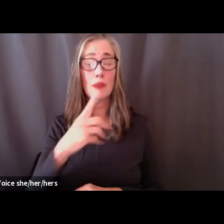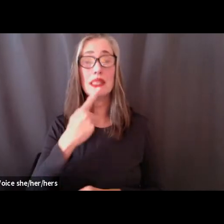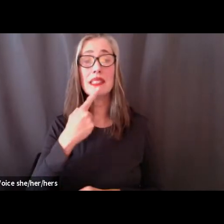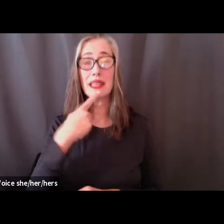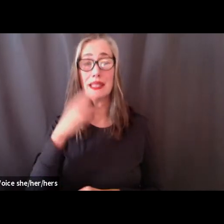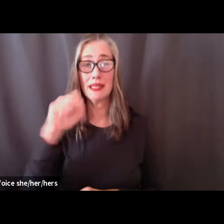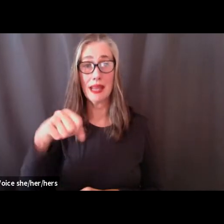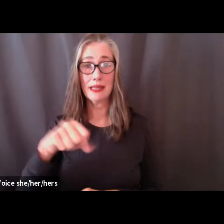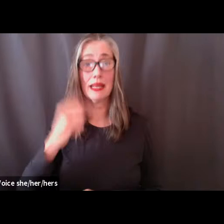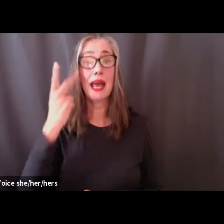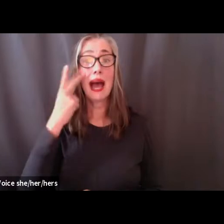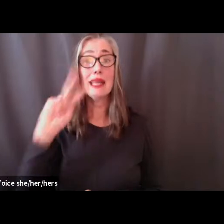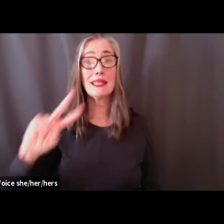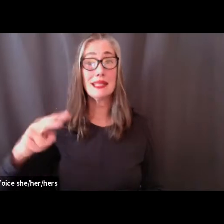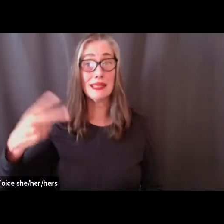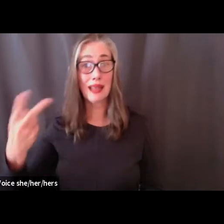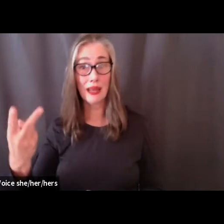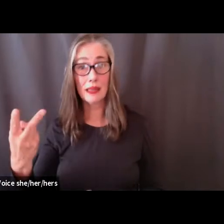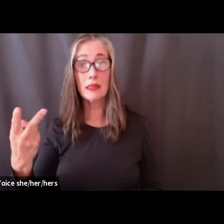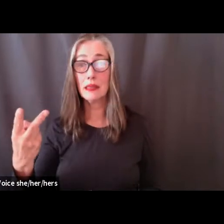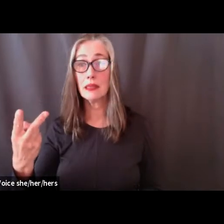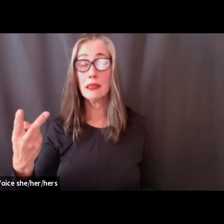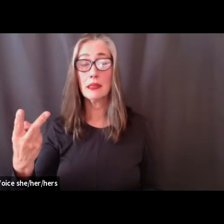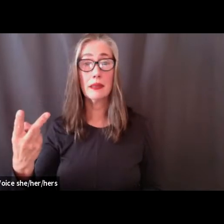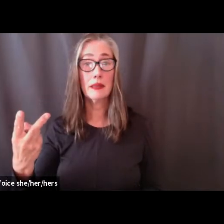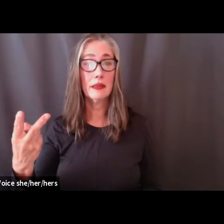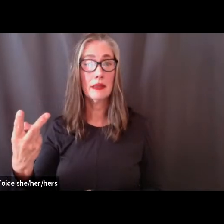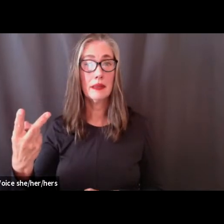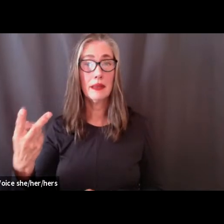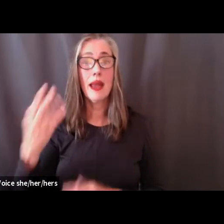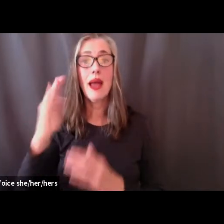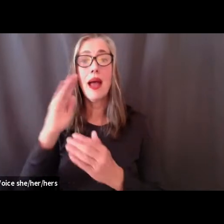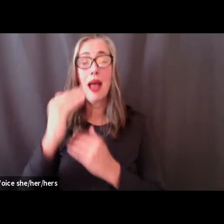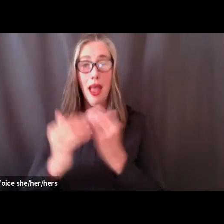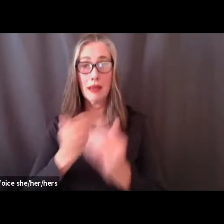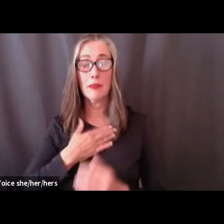second. Is there any, if we could lower hands?